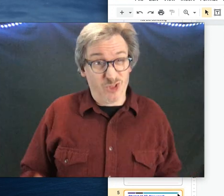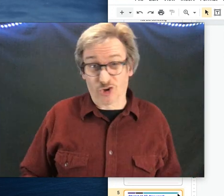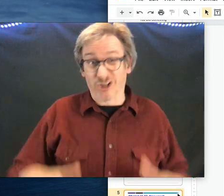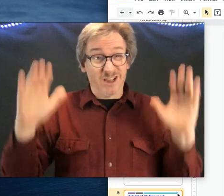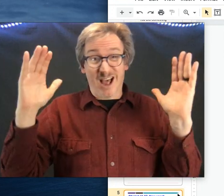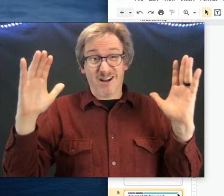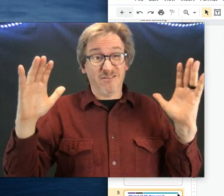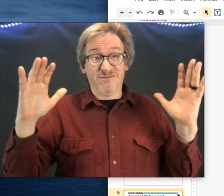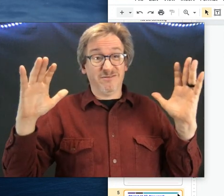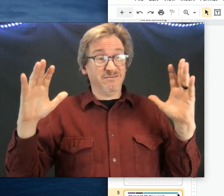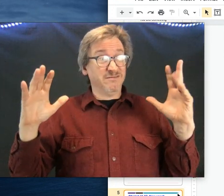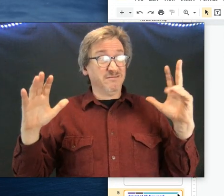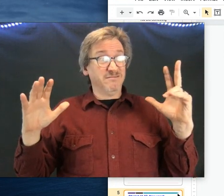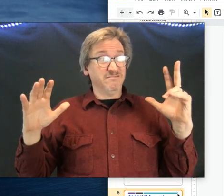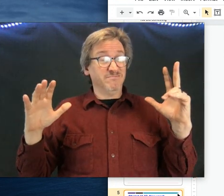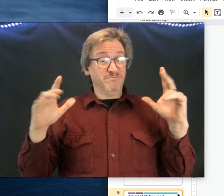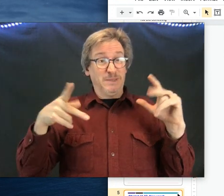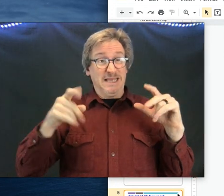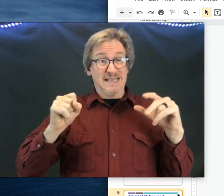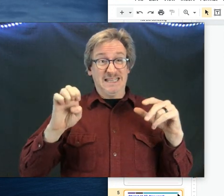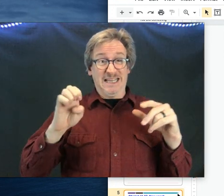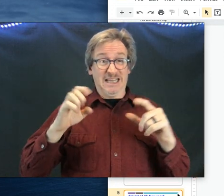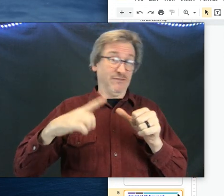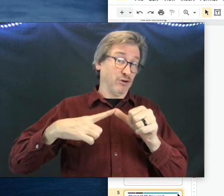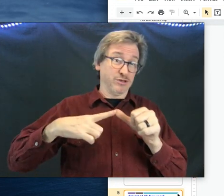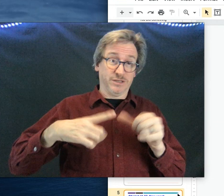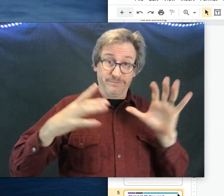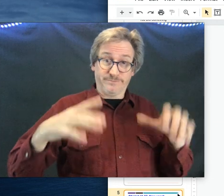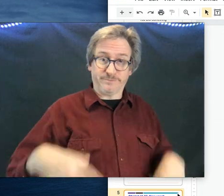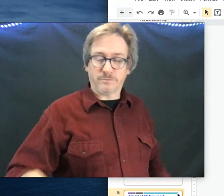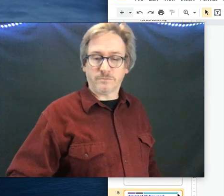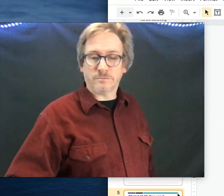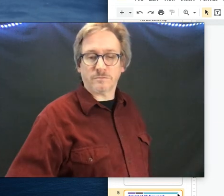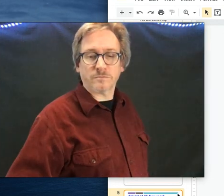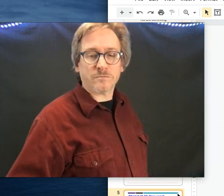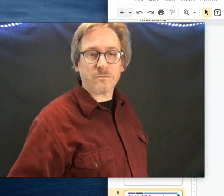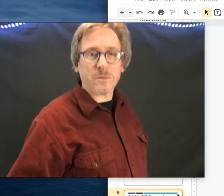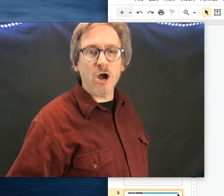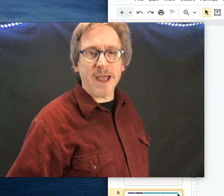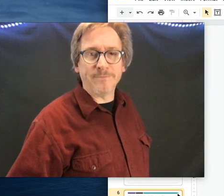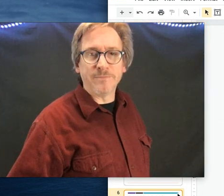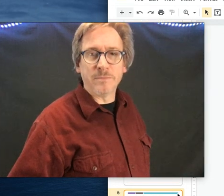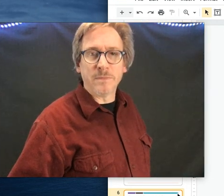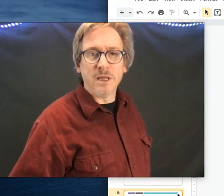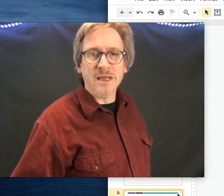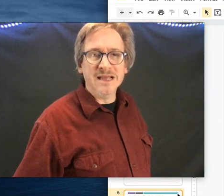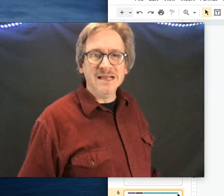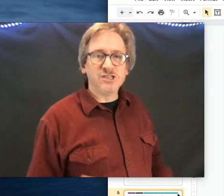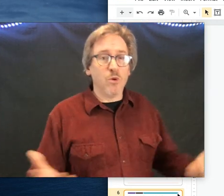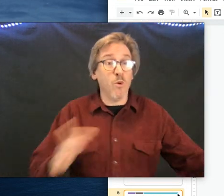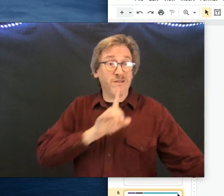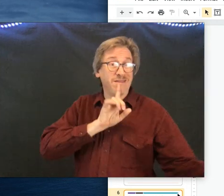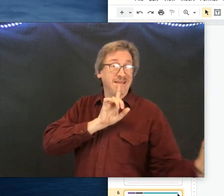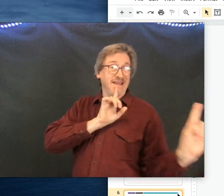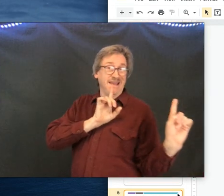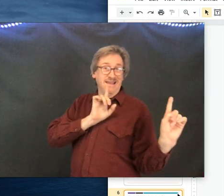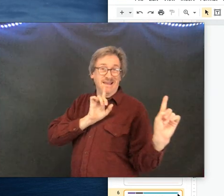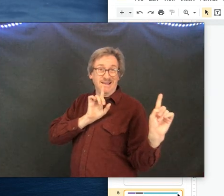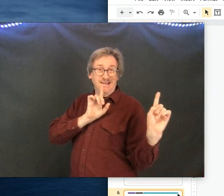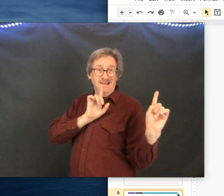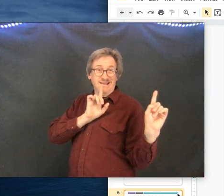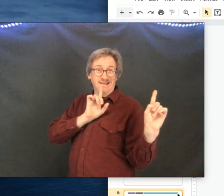I've learned a lot of PSE first. Okay. So what are the